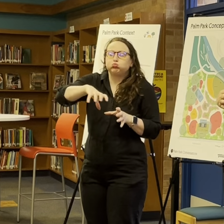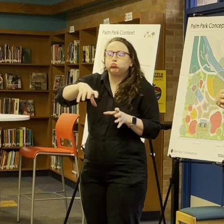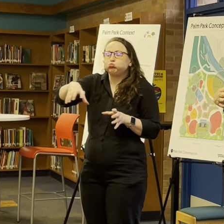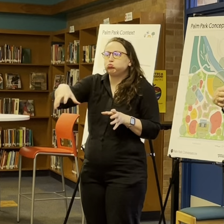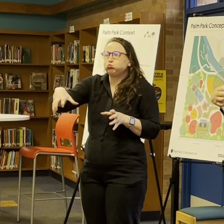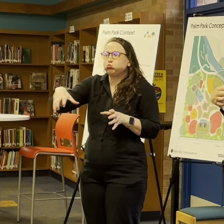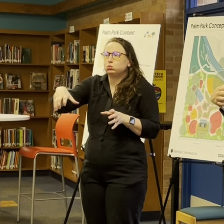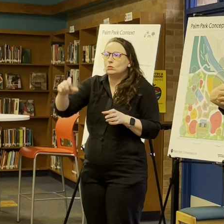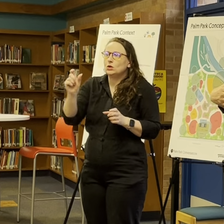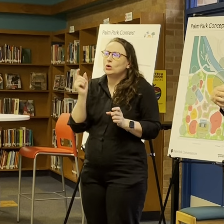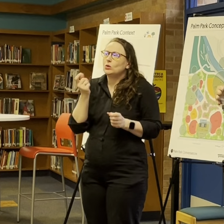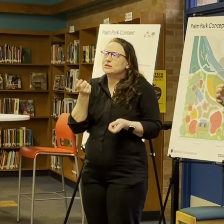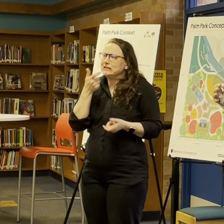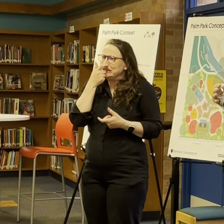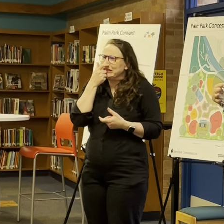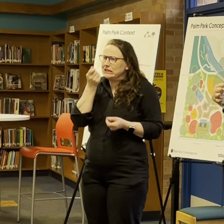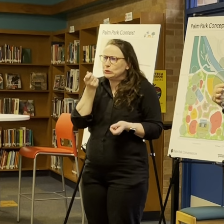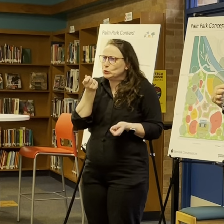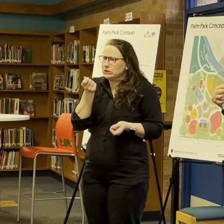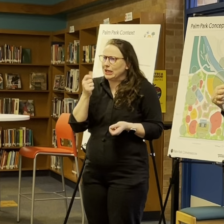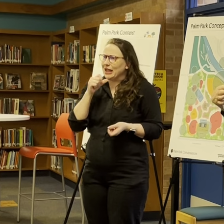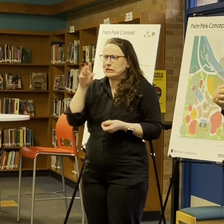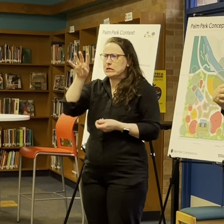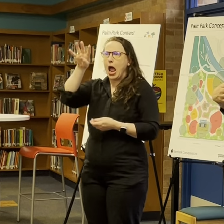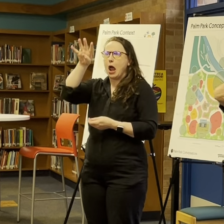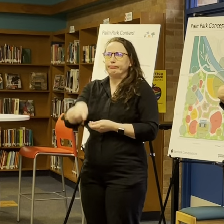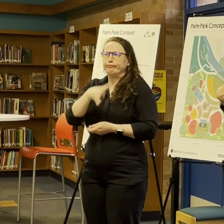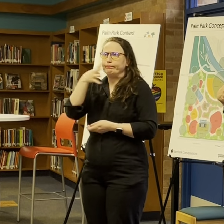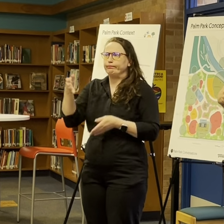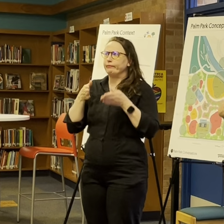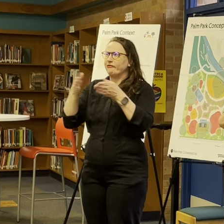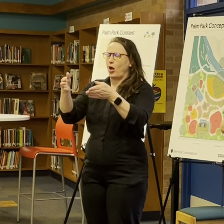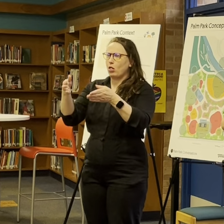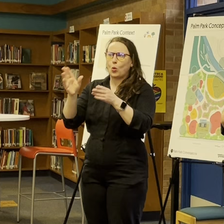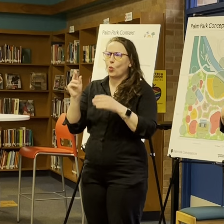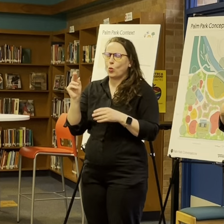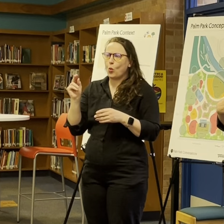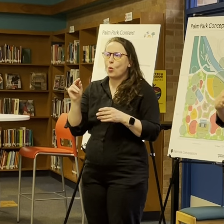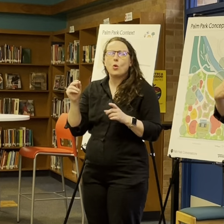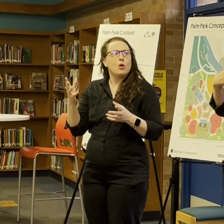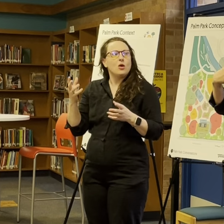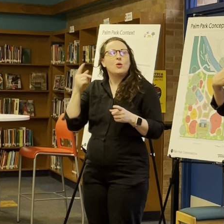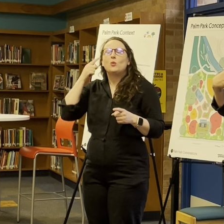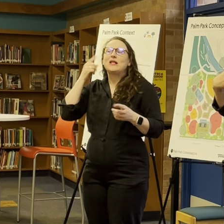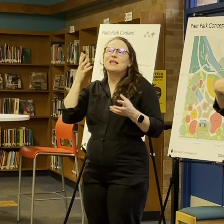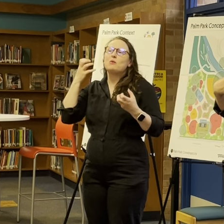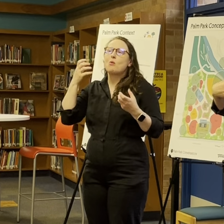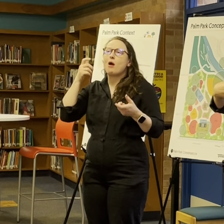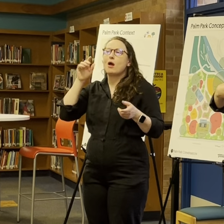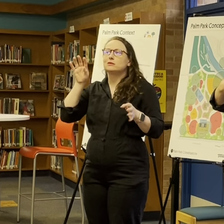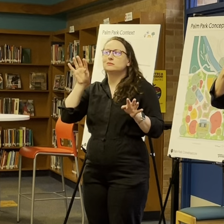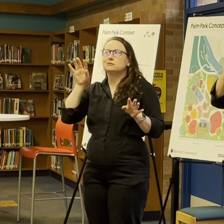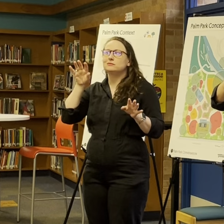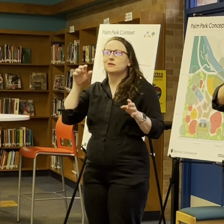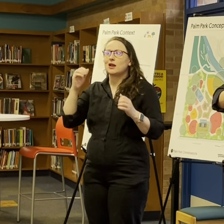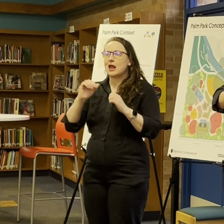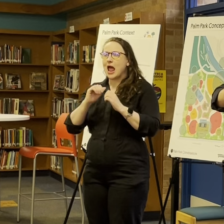very unusual, it's not on the grid of the street, right? It's kind of cranked, and we think that we want to think very carefully